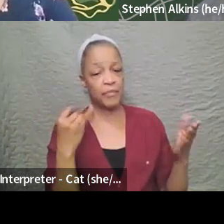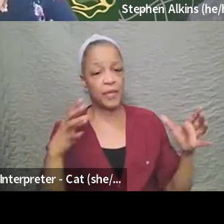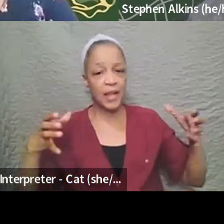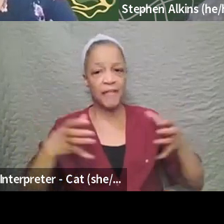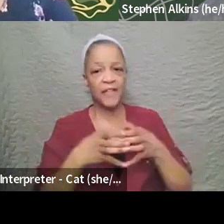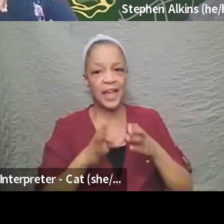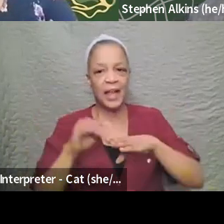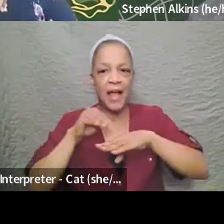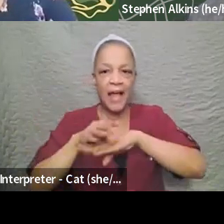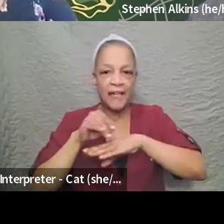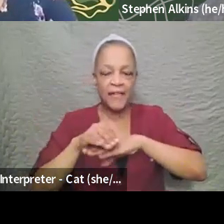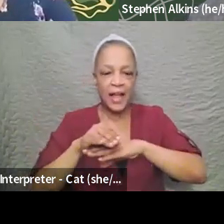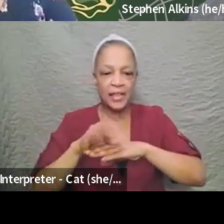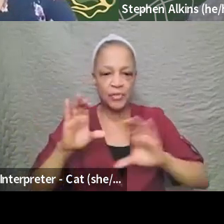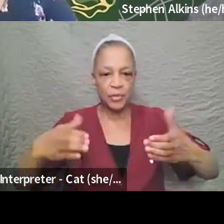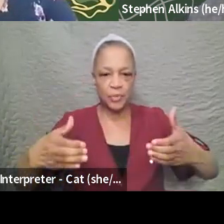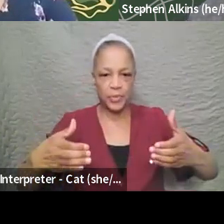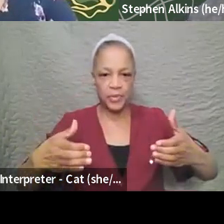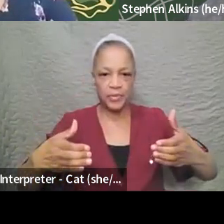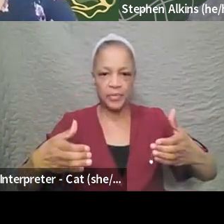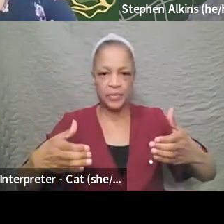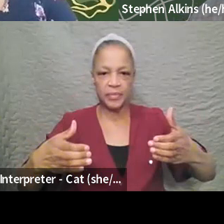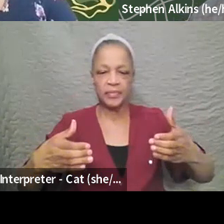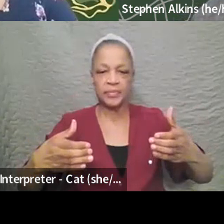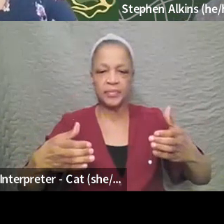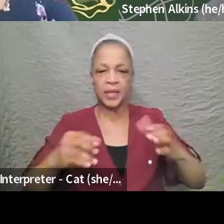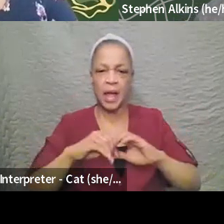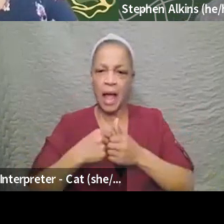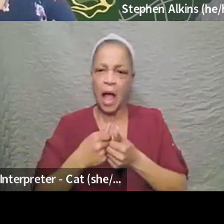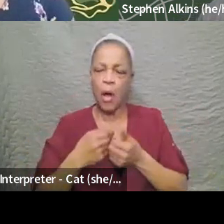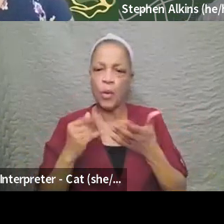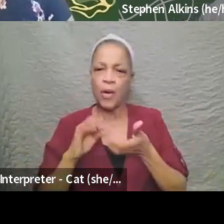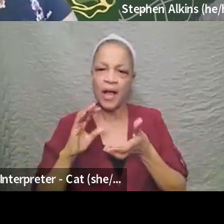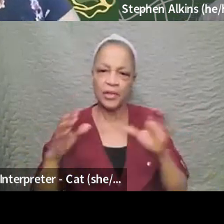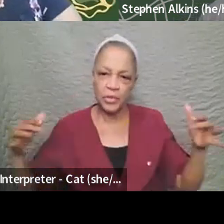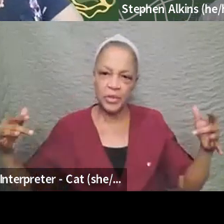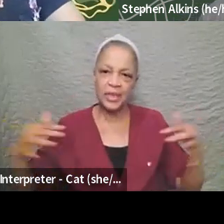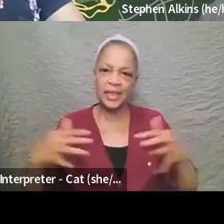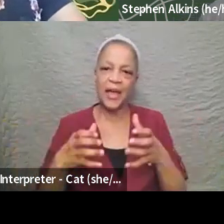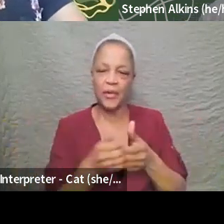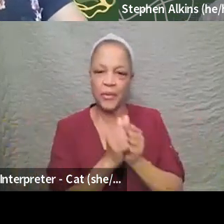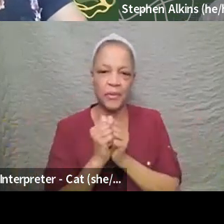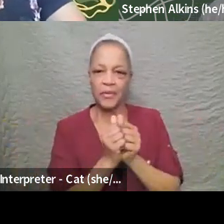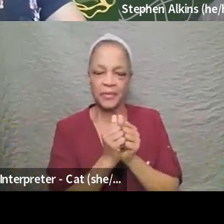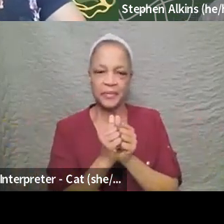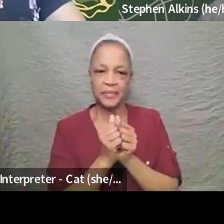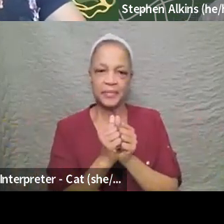advisory and thinking about how we want to gather. We're thinking probably around the time